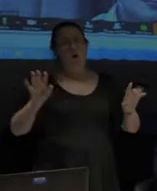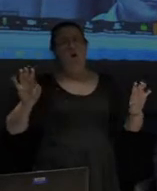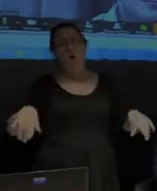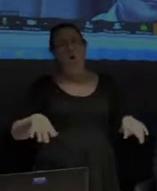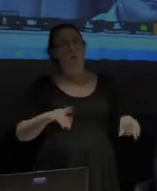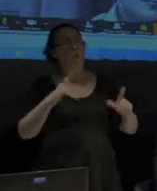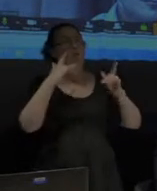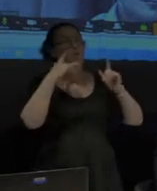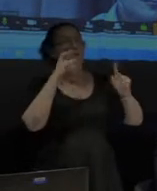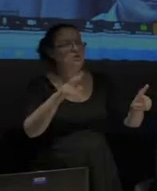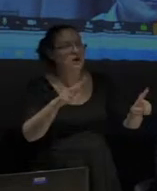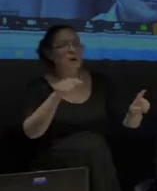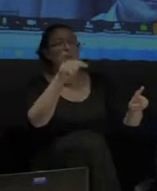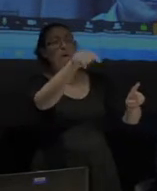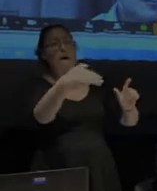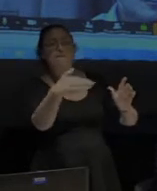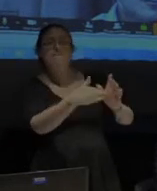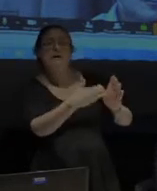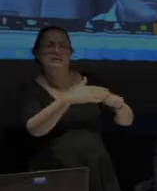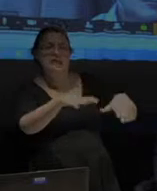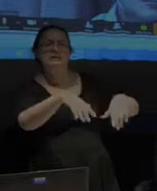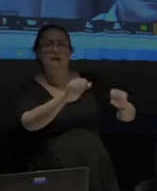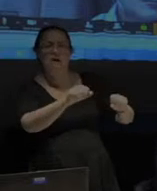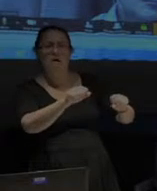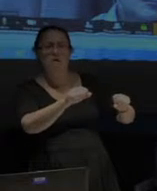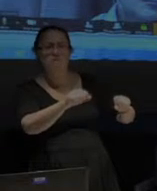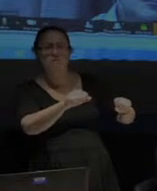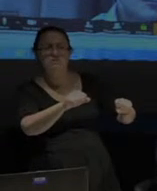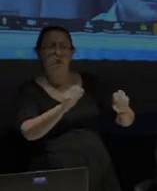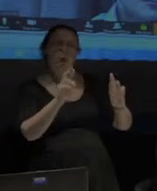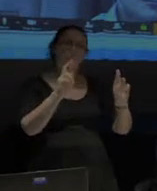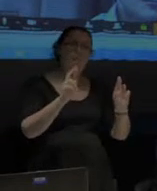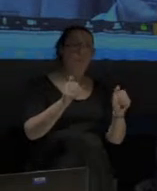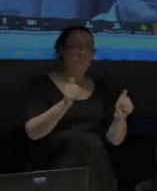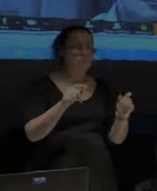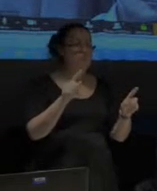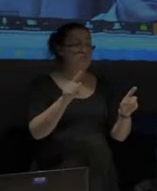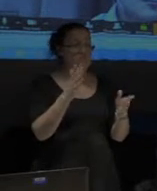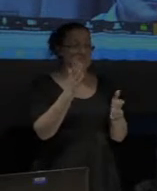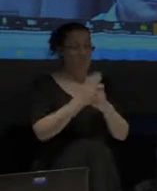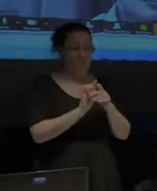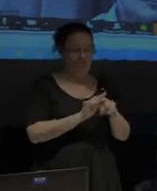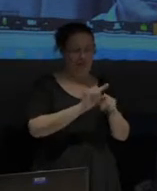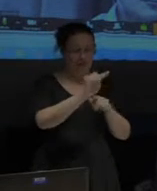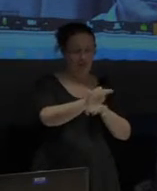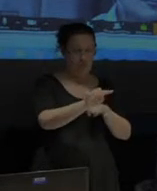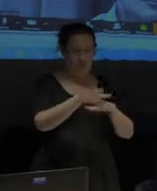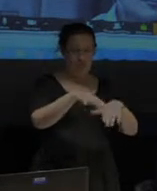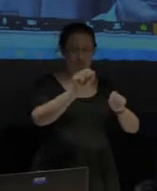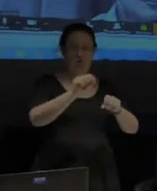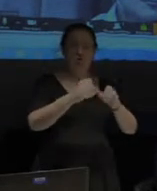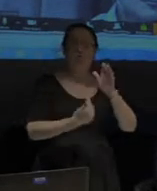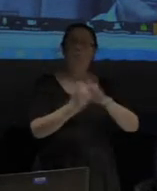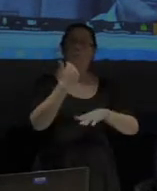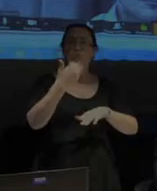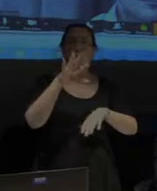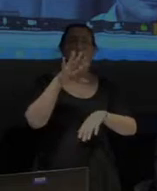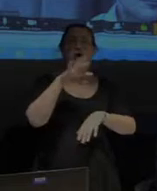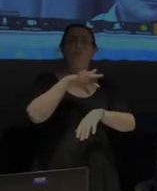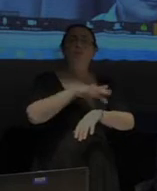Monday. I hope it's good, but there's a big campaign starting next week about apprenticeships. This is a government